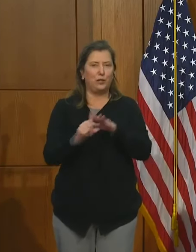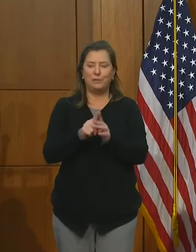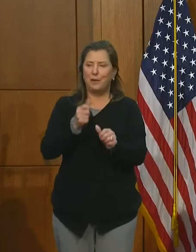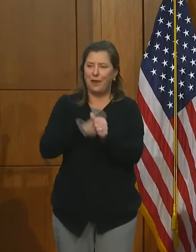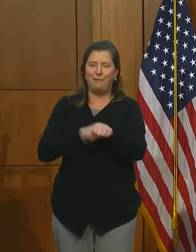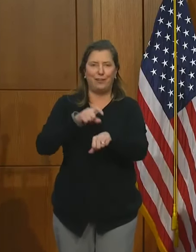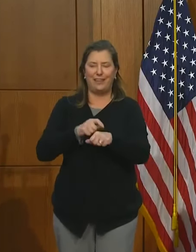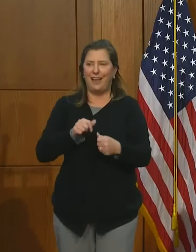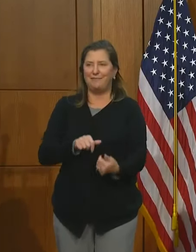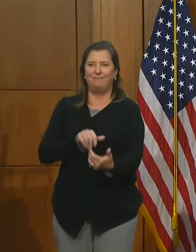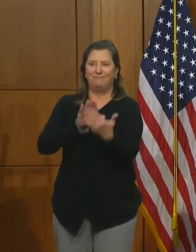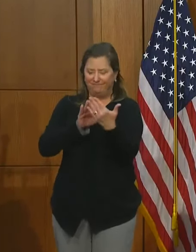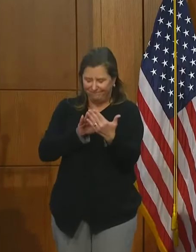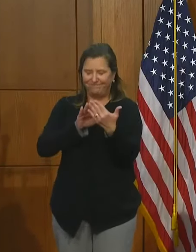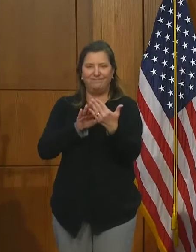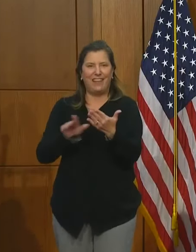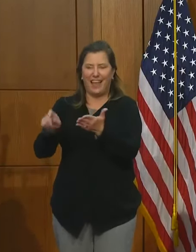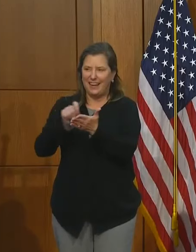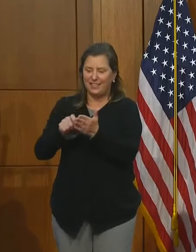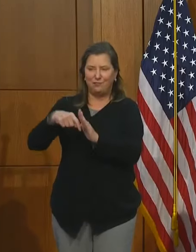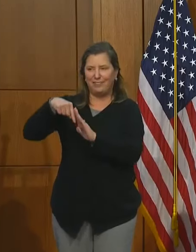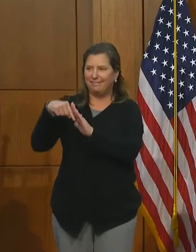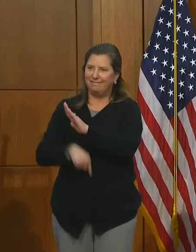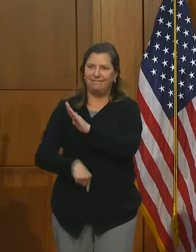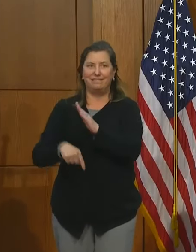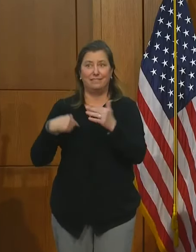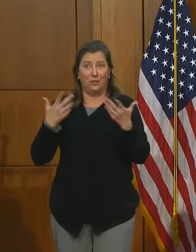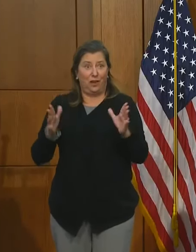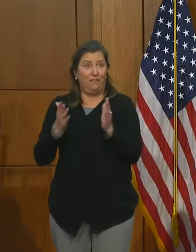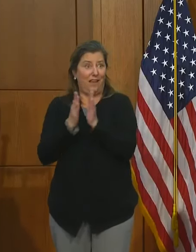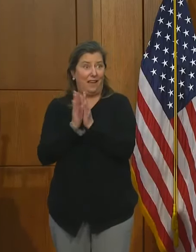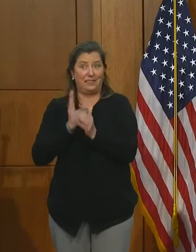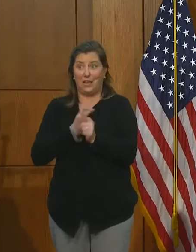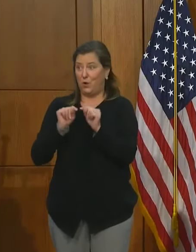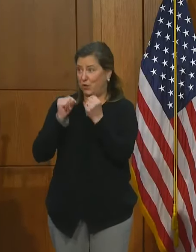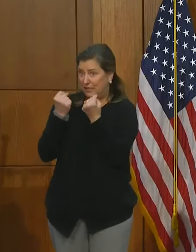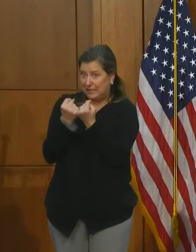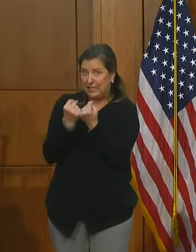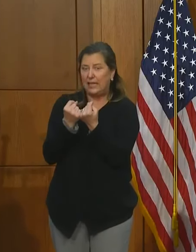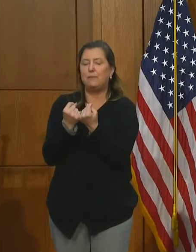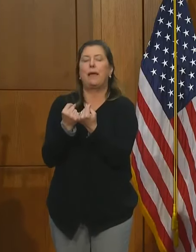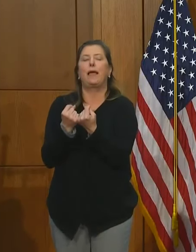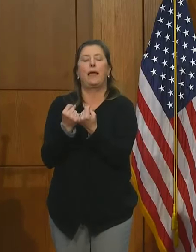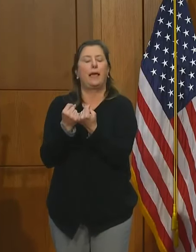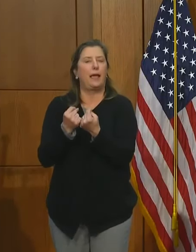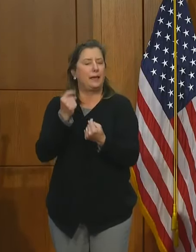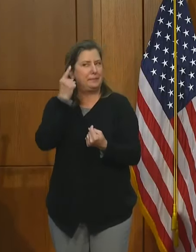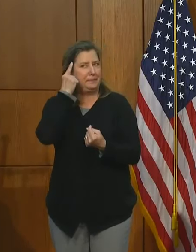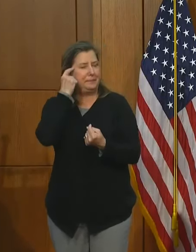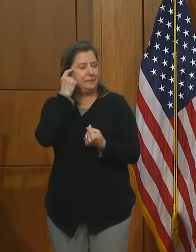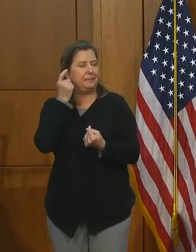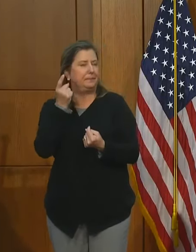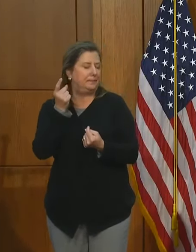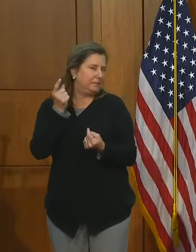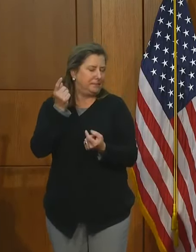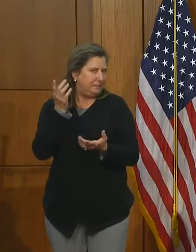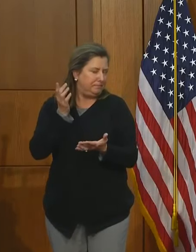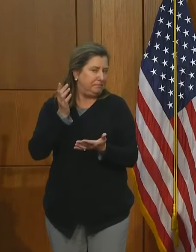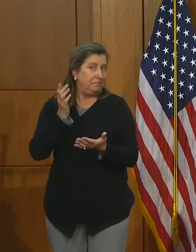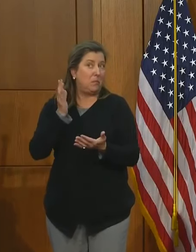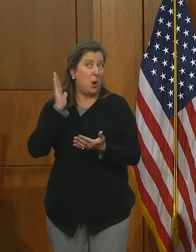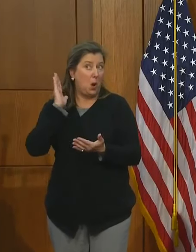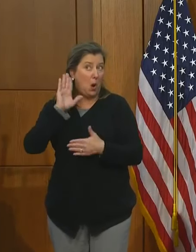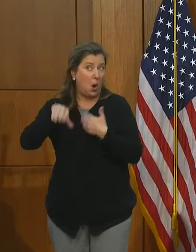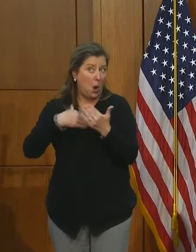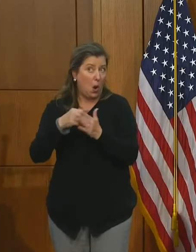in front of you, and it's written about extensively. So I have asked our team, and I had suspicions and continue to, about whether or not all states